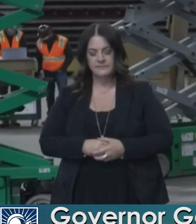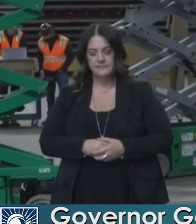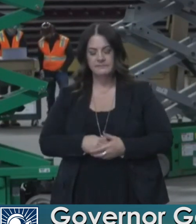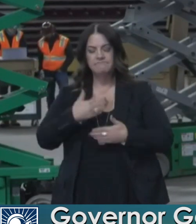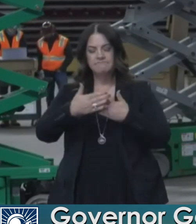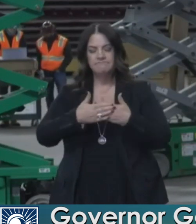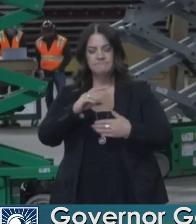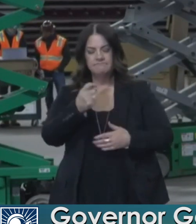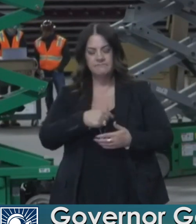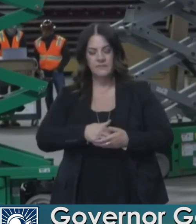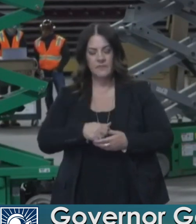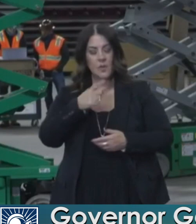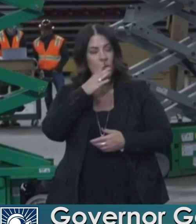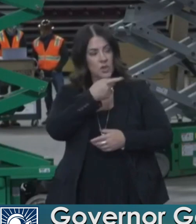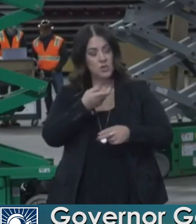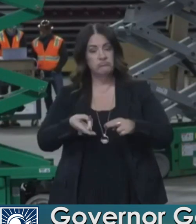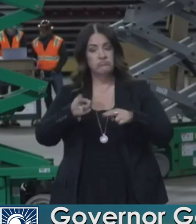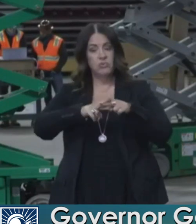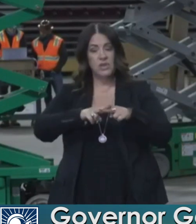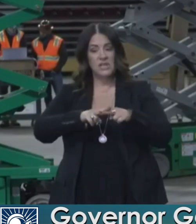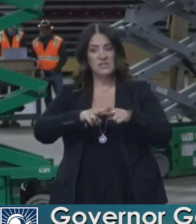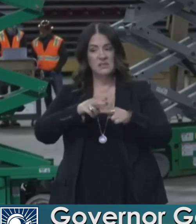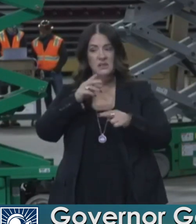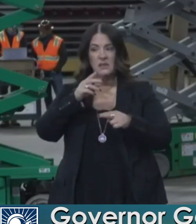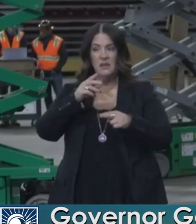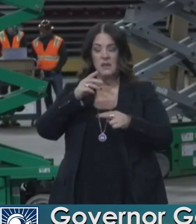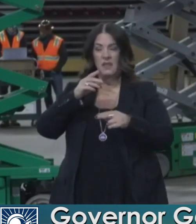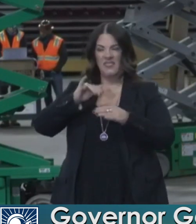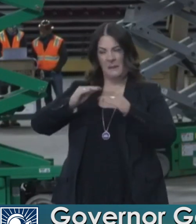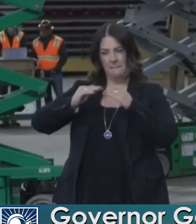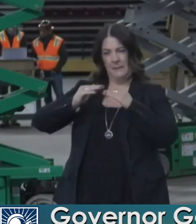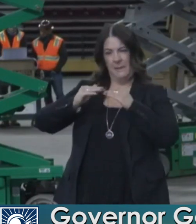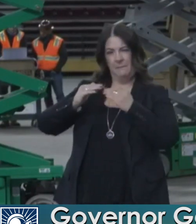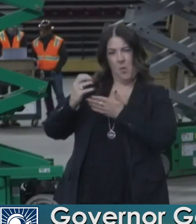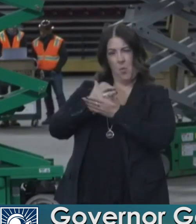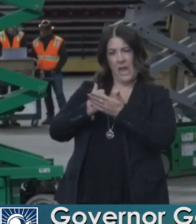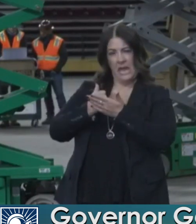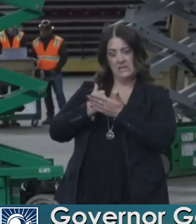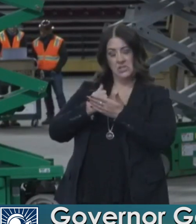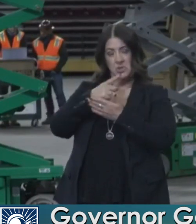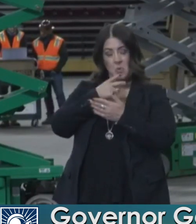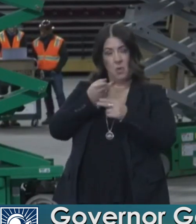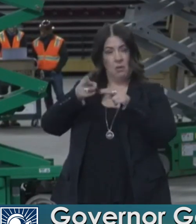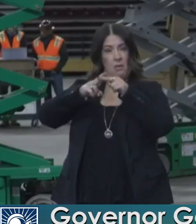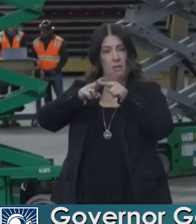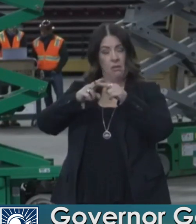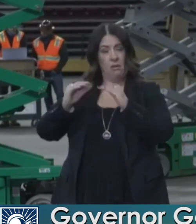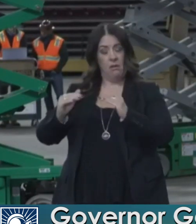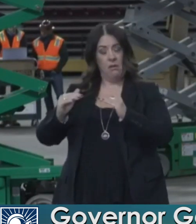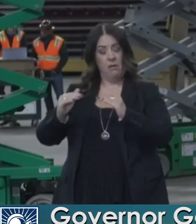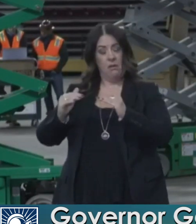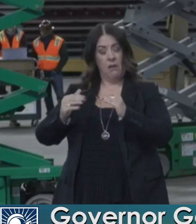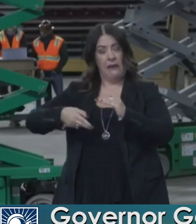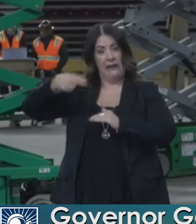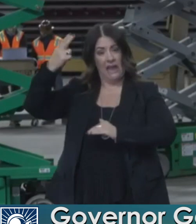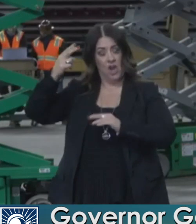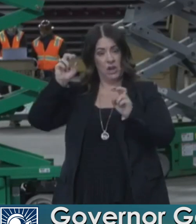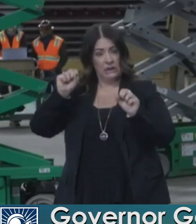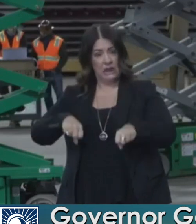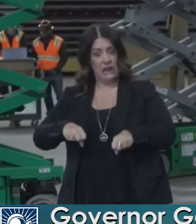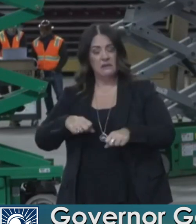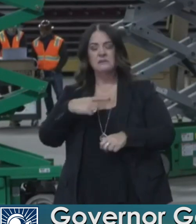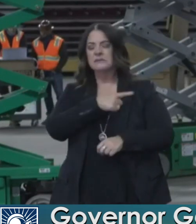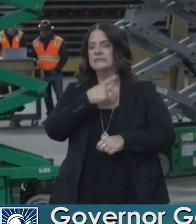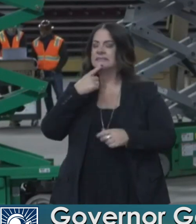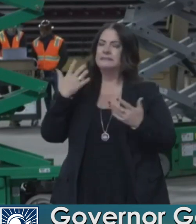minimum wage increase because of the COVID-19 outbreak? Well, that's January, and we'll make a determination in real time. I have my budget team. I'm meeting again later